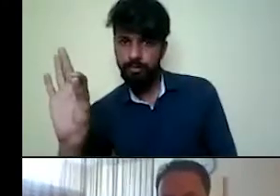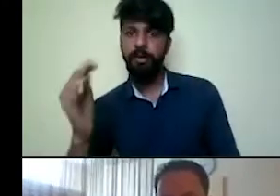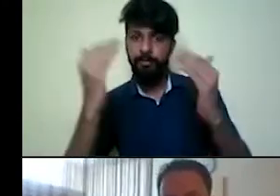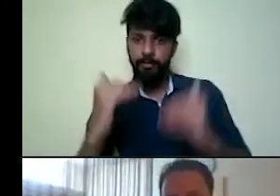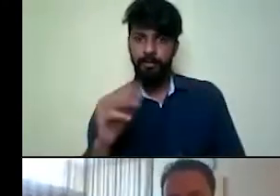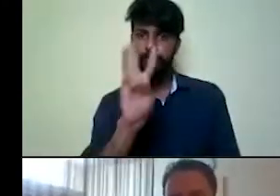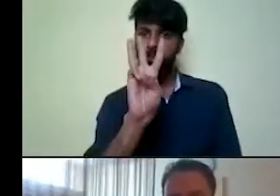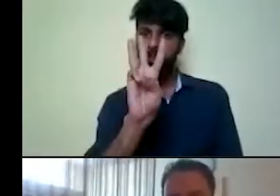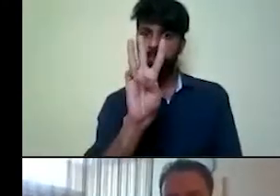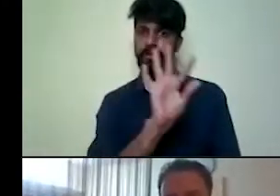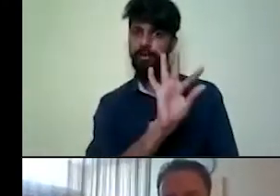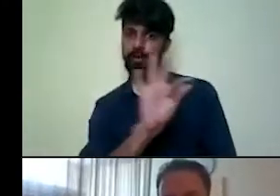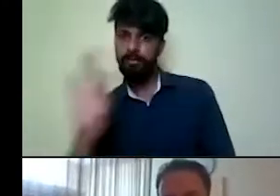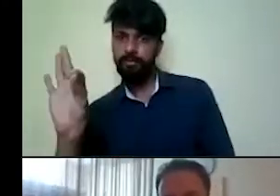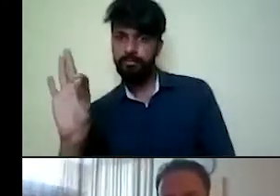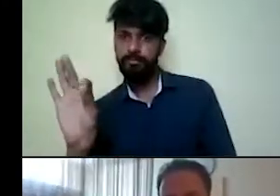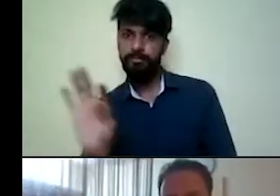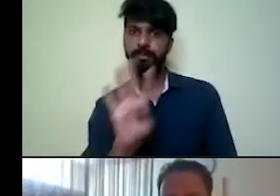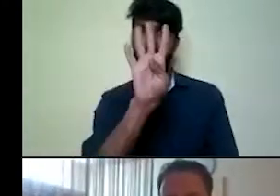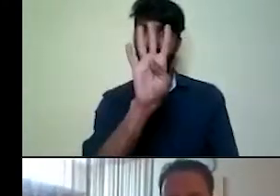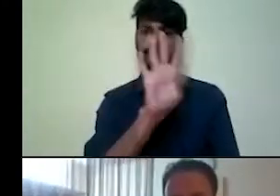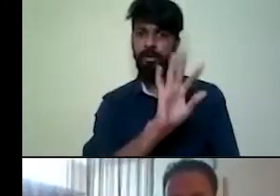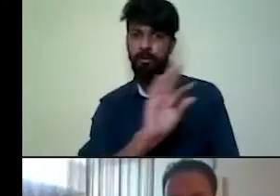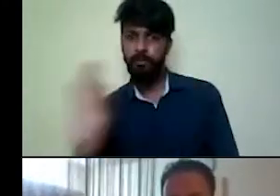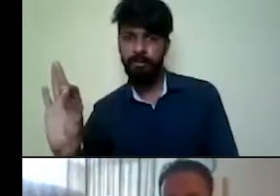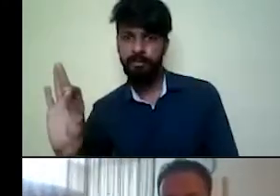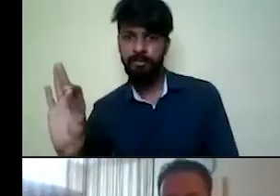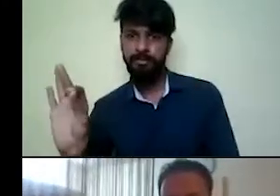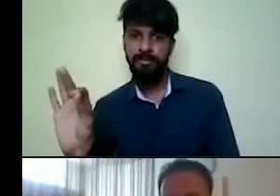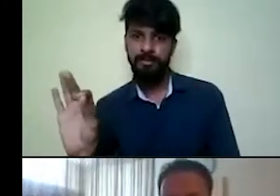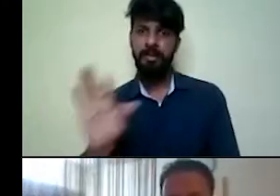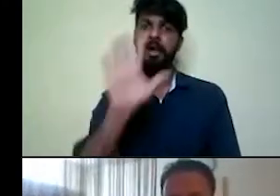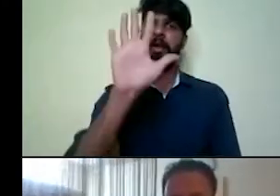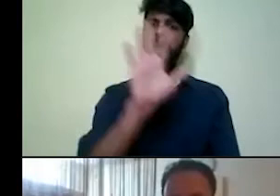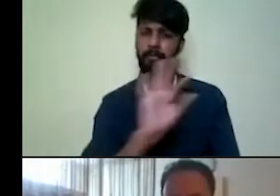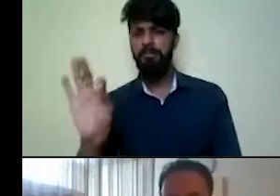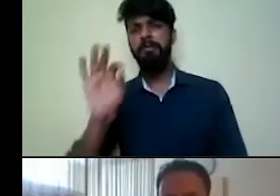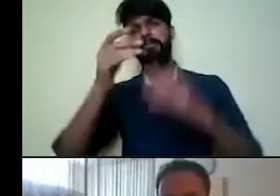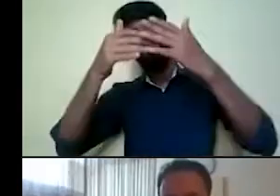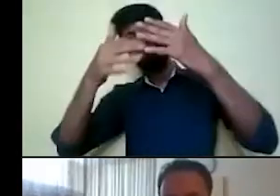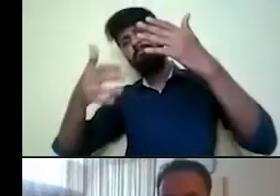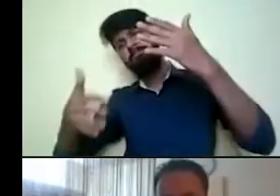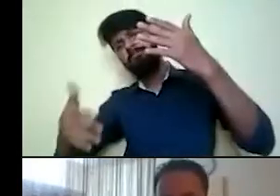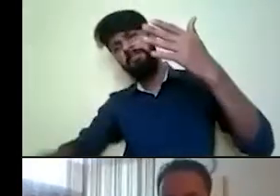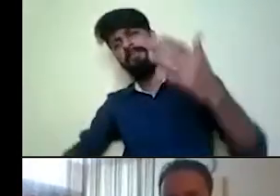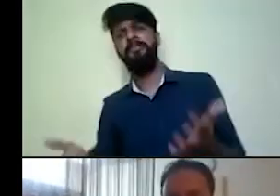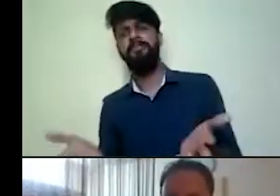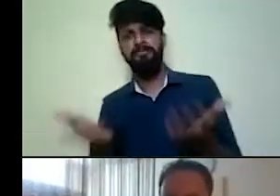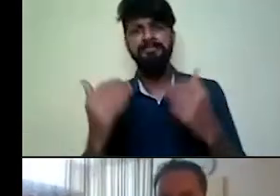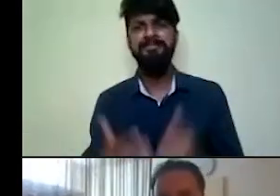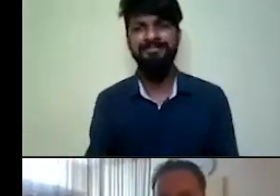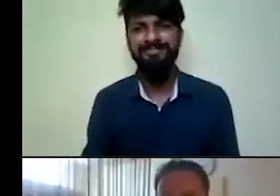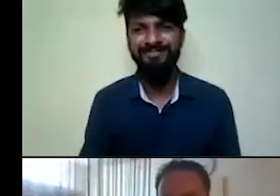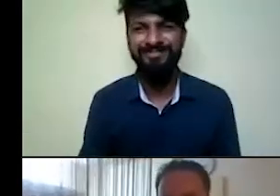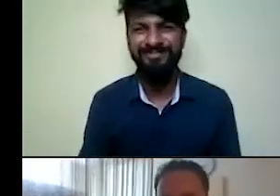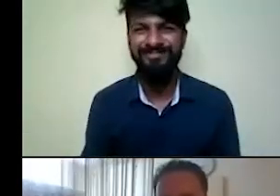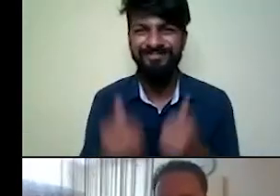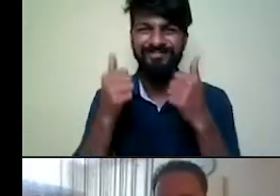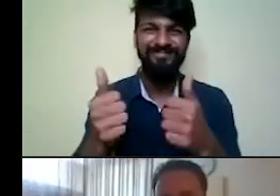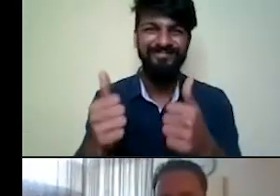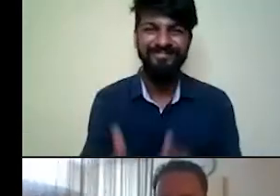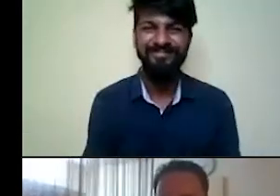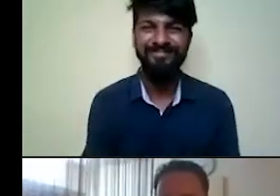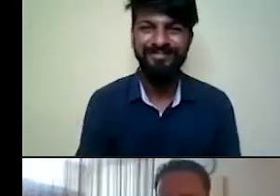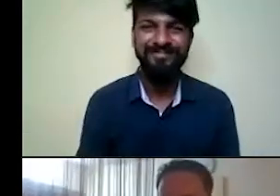weeks, then 3 weeks, 4 weeks, 5 weeks. Yeah, the list goes on, obviously.